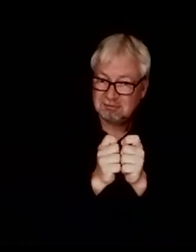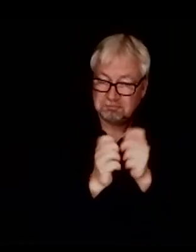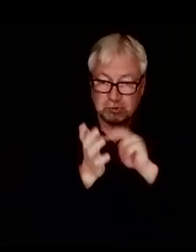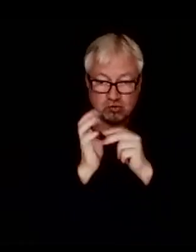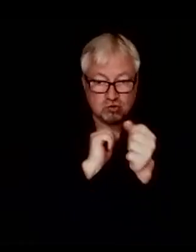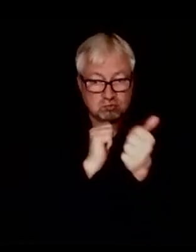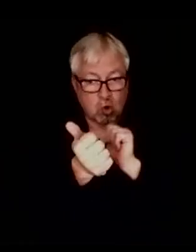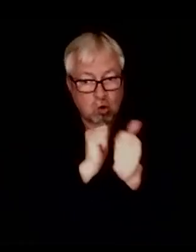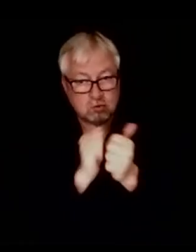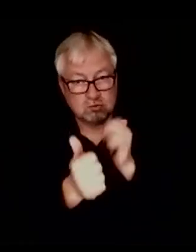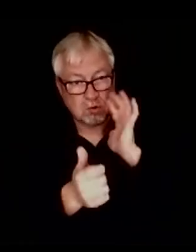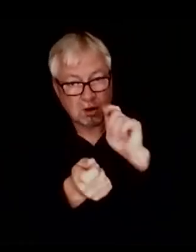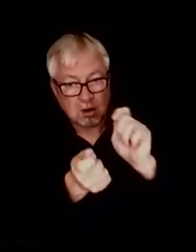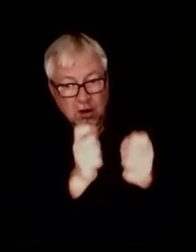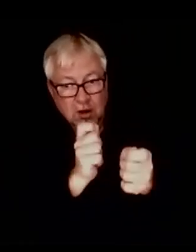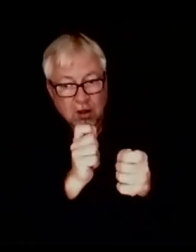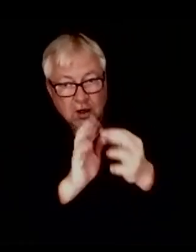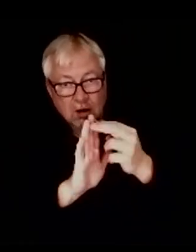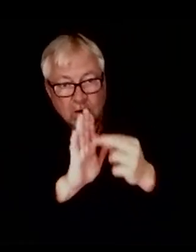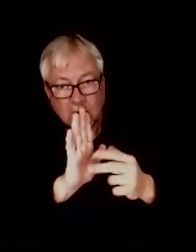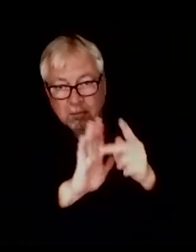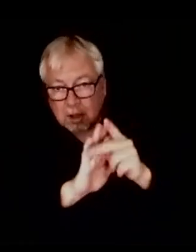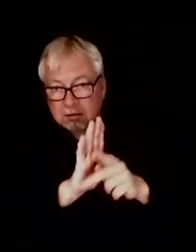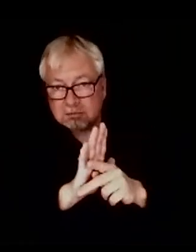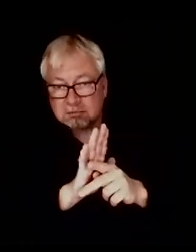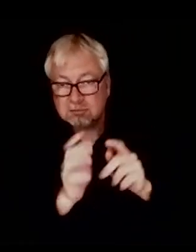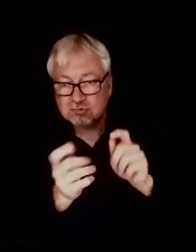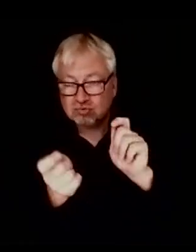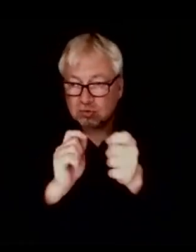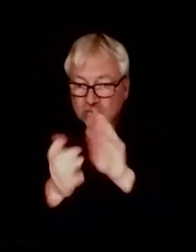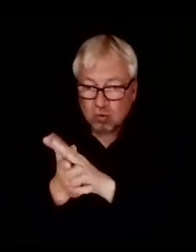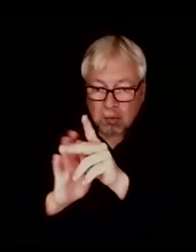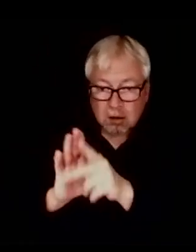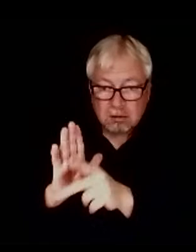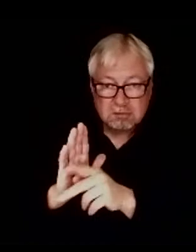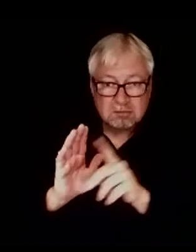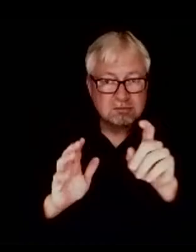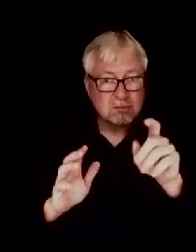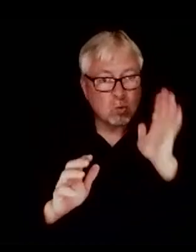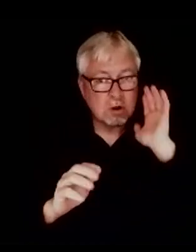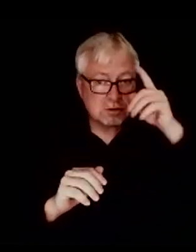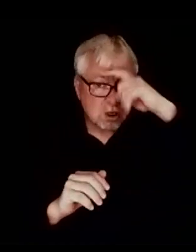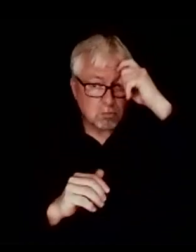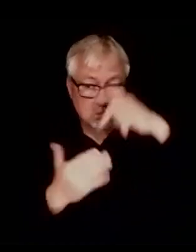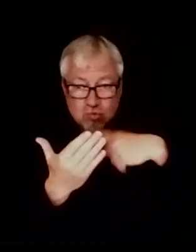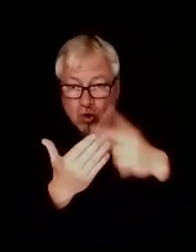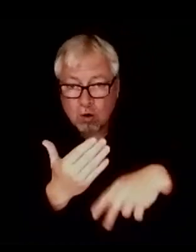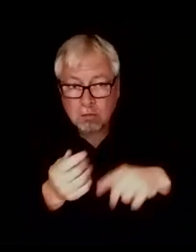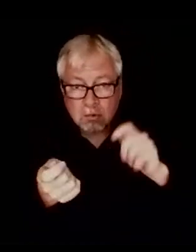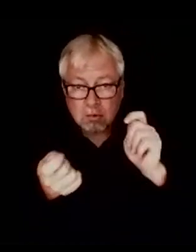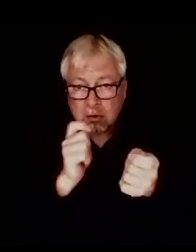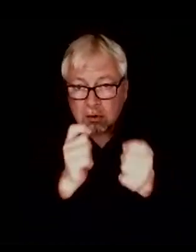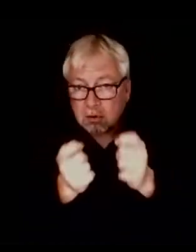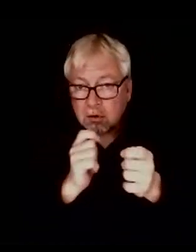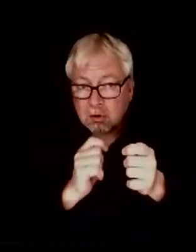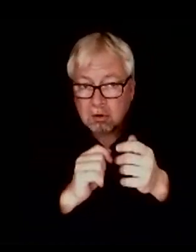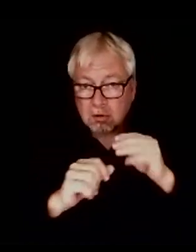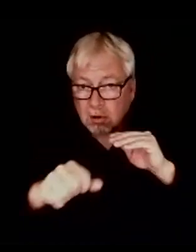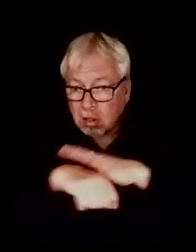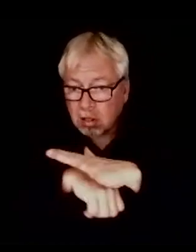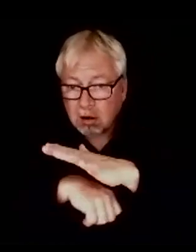to distance more? Will summer programming be affected? Will we see graduation and prom guidance affected?